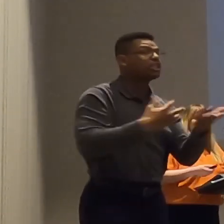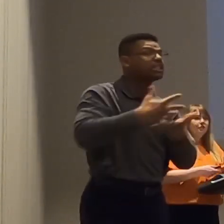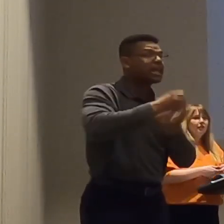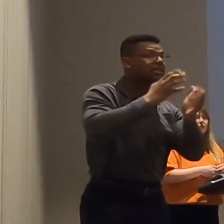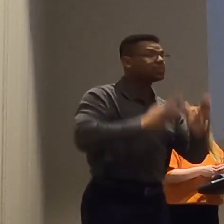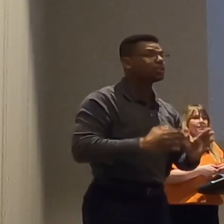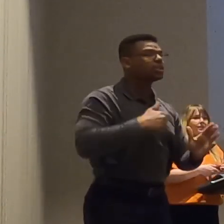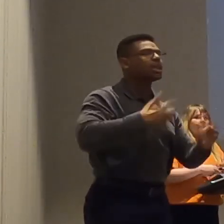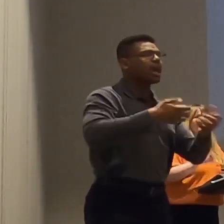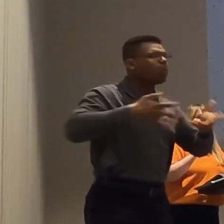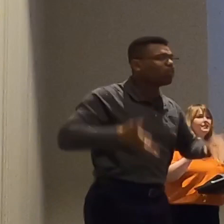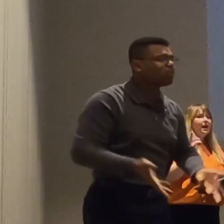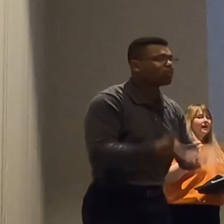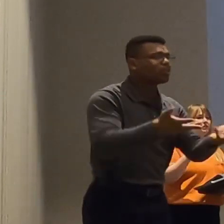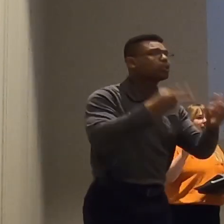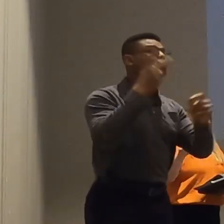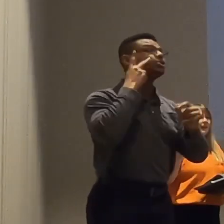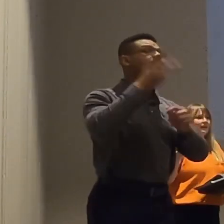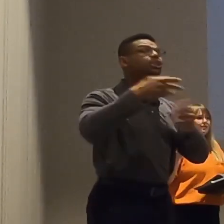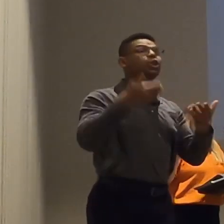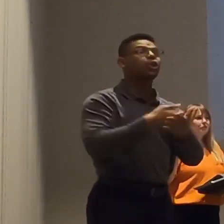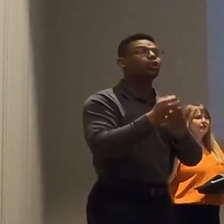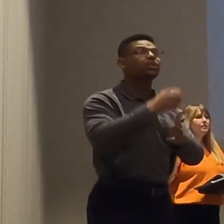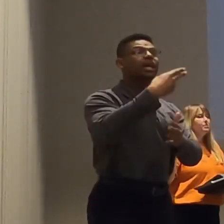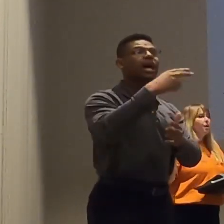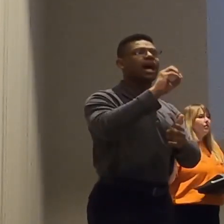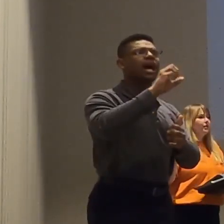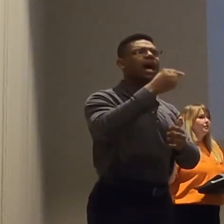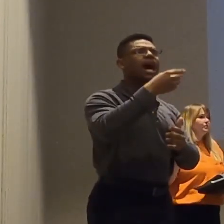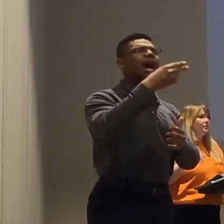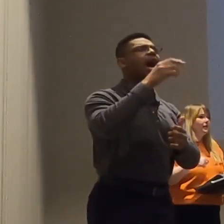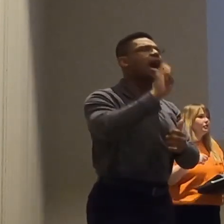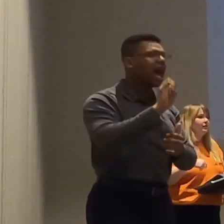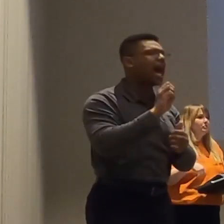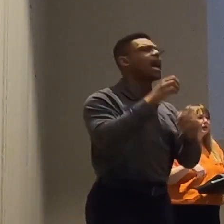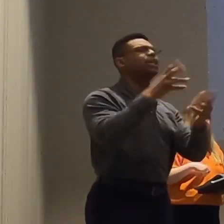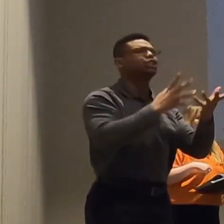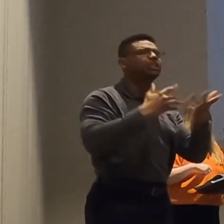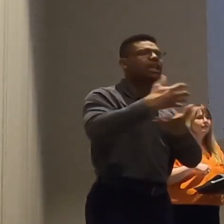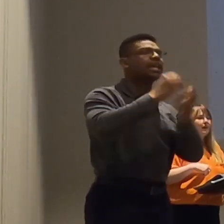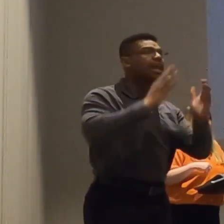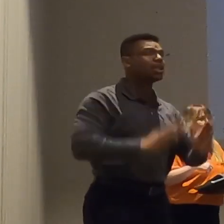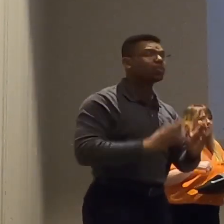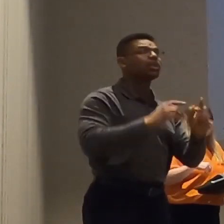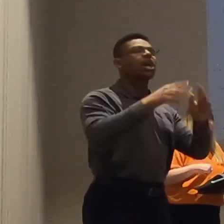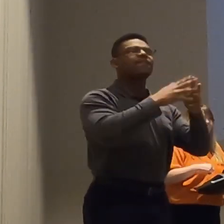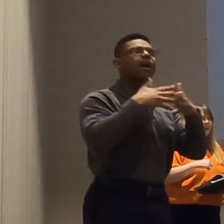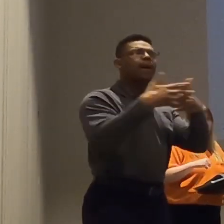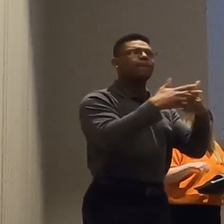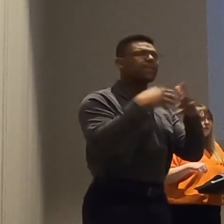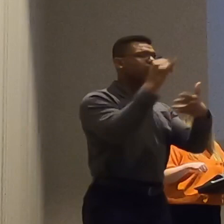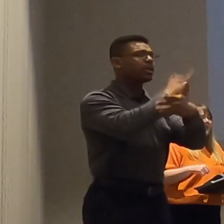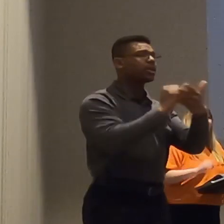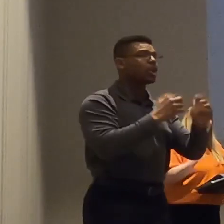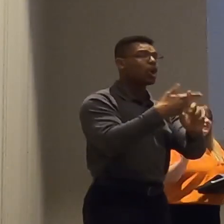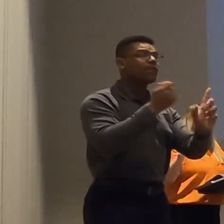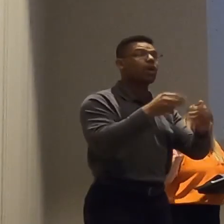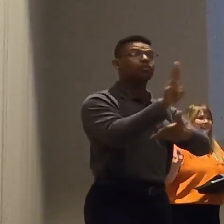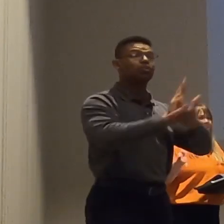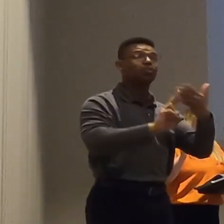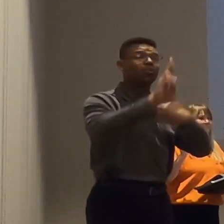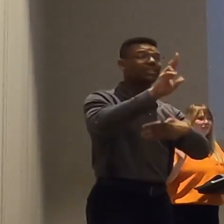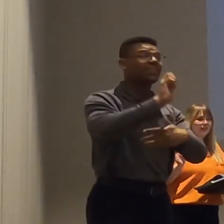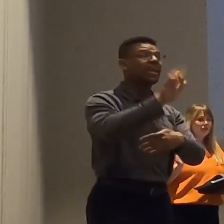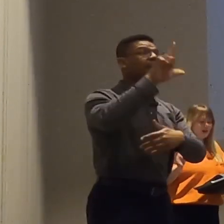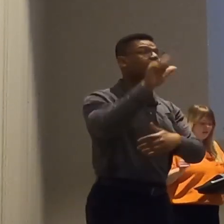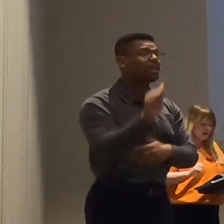want to encourage you to go see our newest Hodge Gallery exhibition, the Paul R. Jones Collection of American Art from the University of Alabama. If you haven't